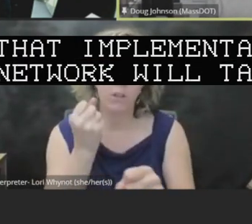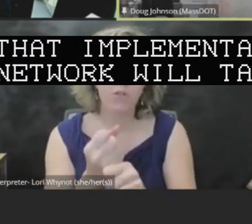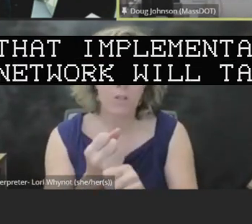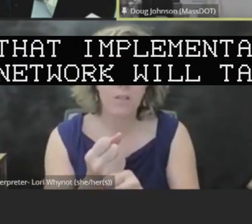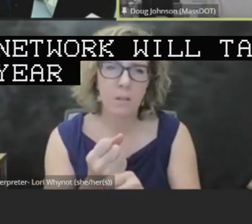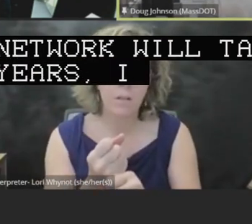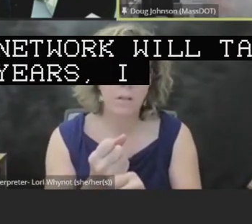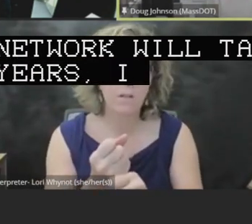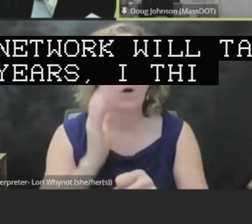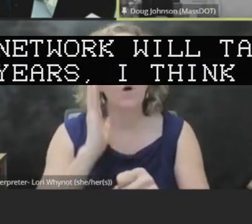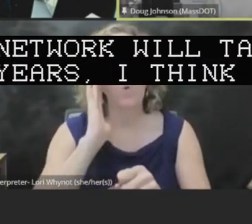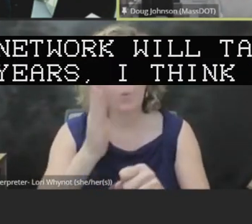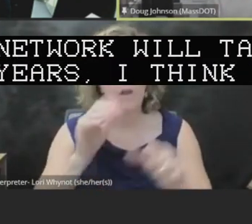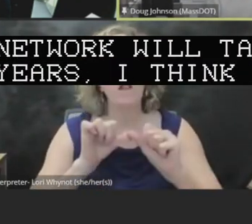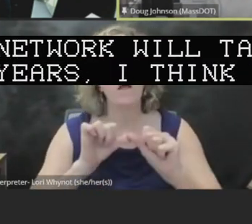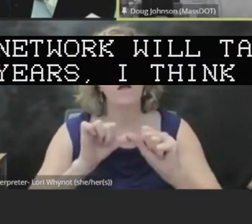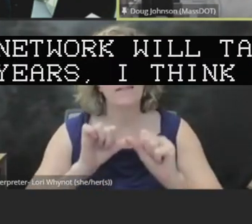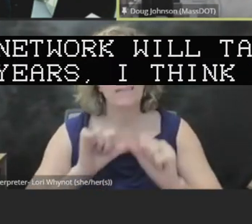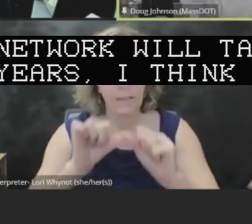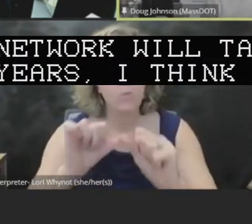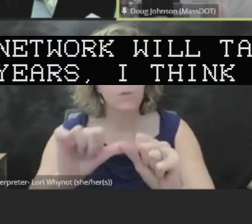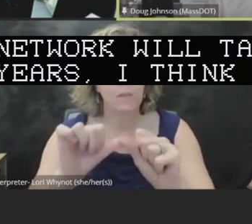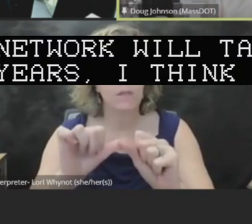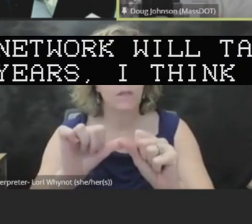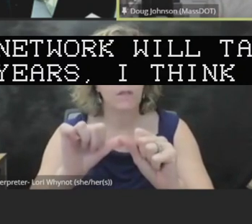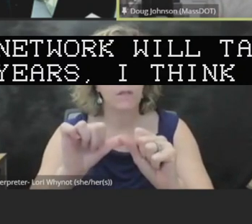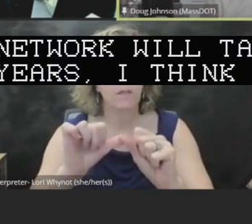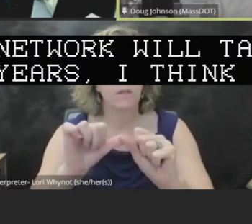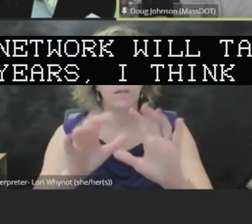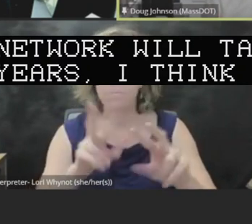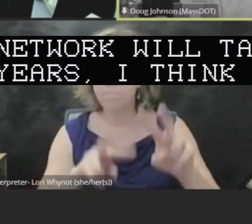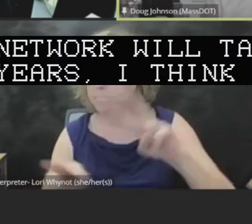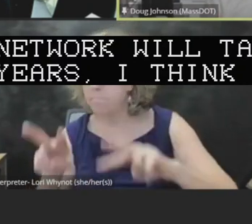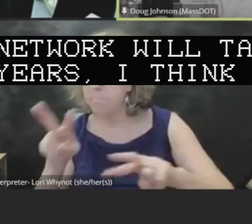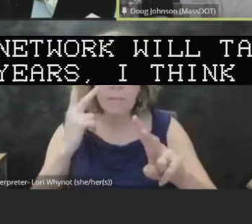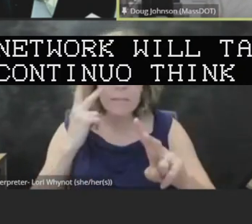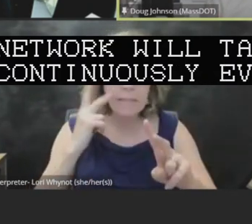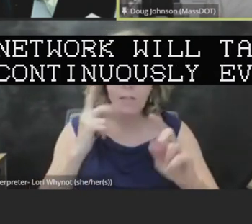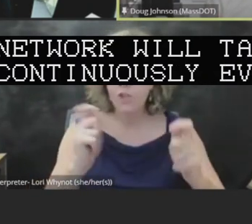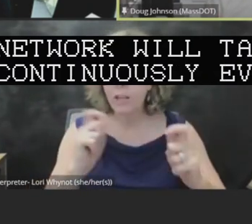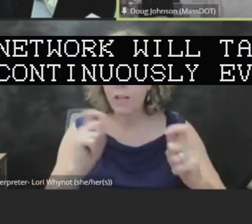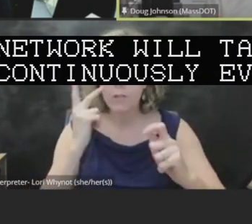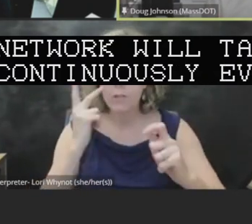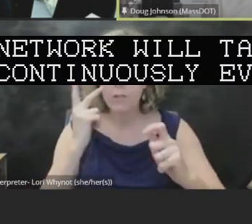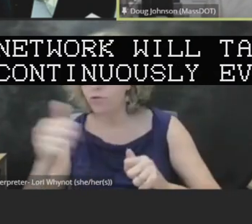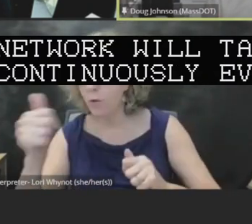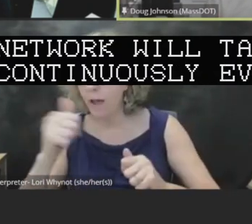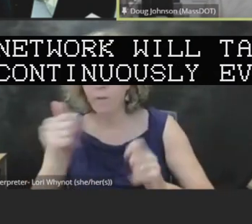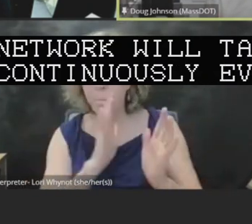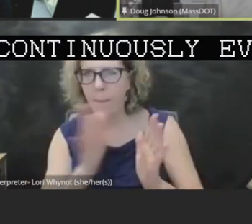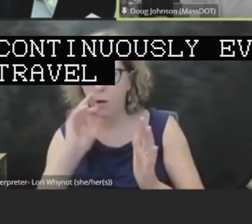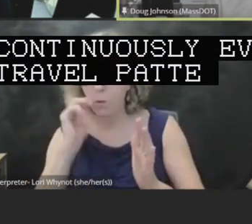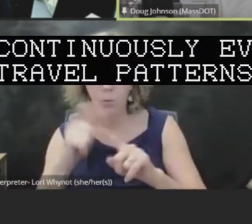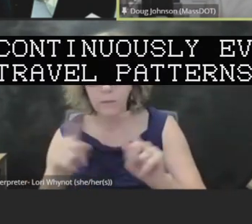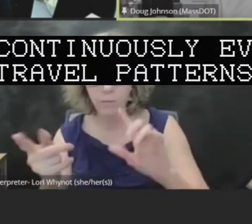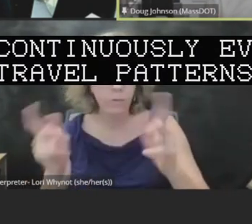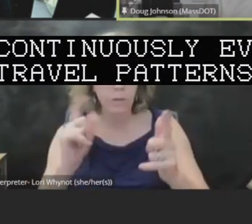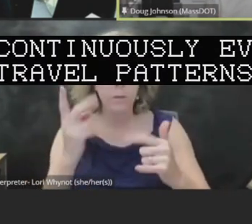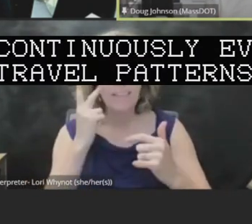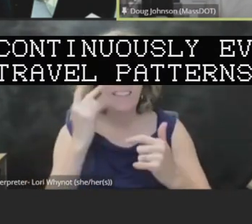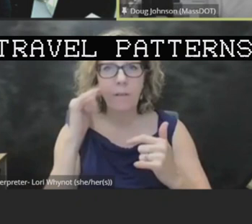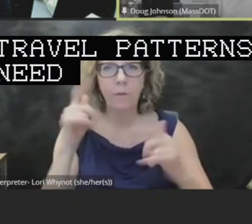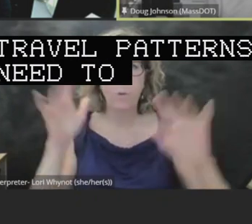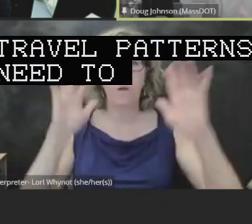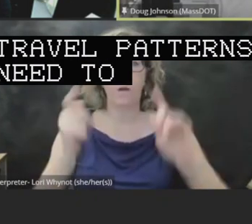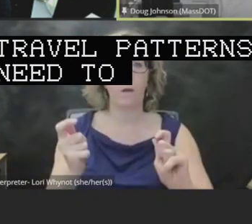to continuously evaluate changes in travel patterns and see if we need to make modifications to the